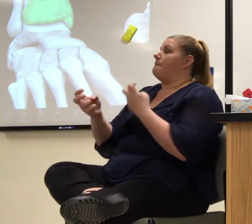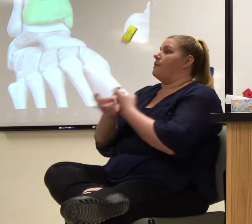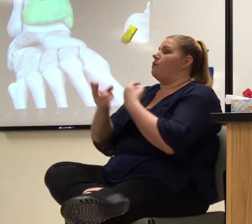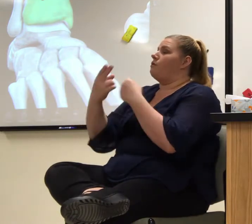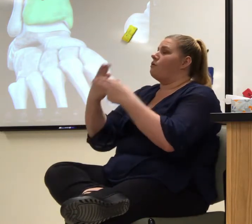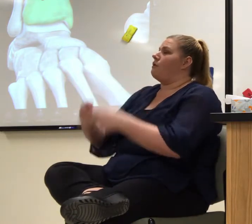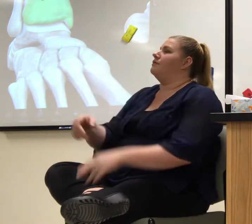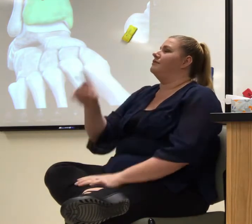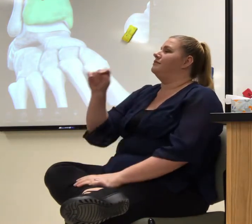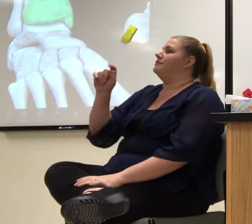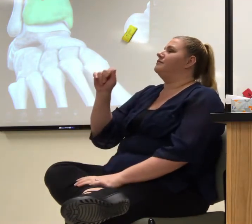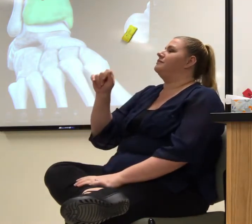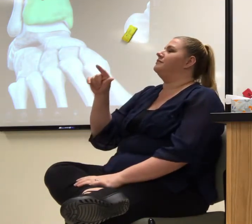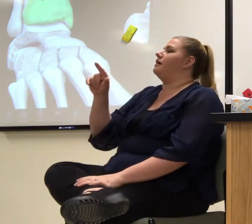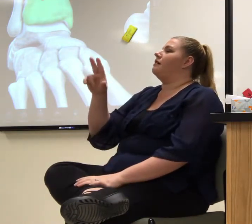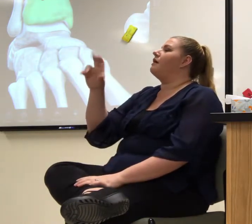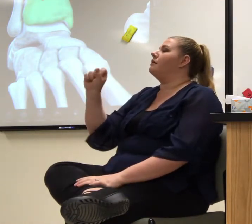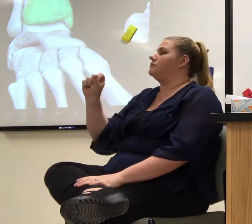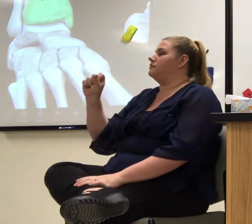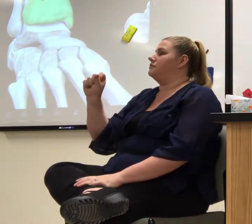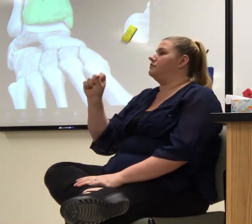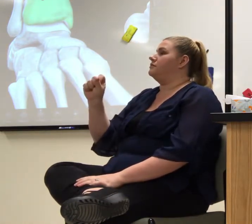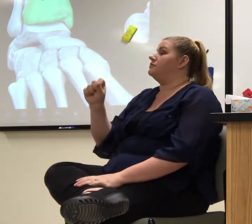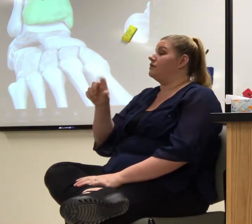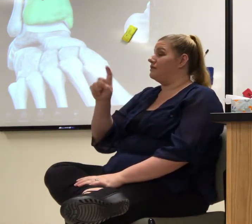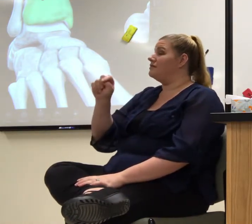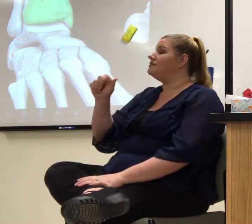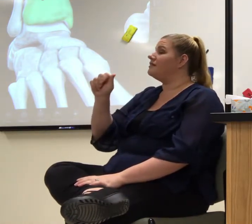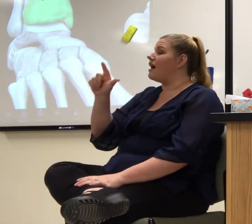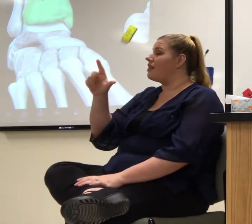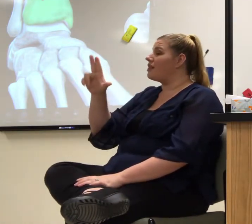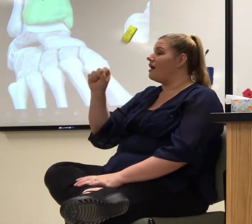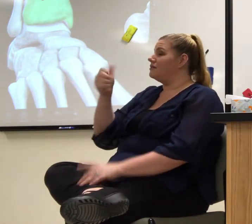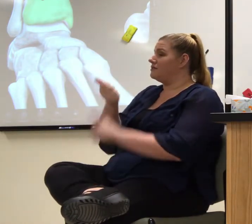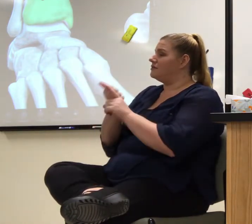talus is the bone, trochlea is the surface feature.